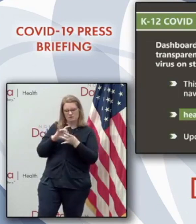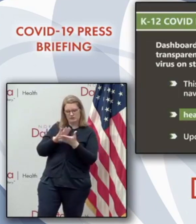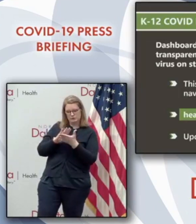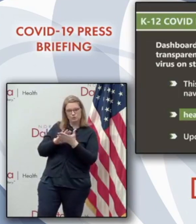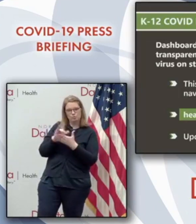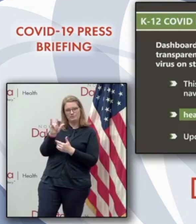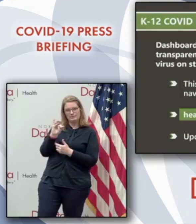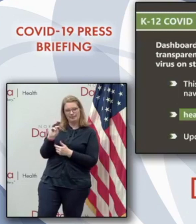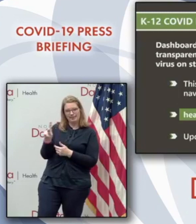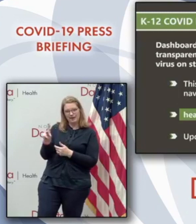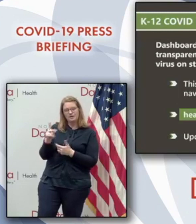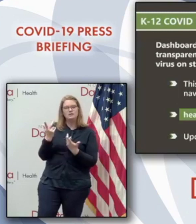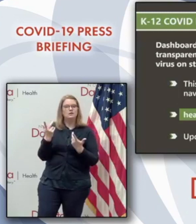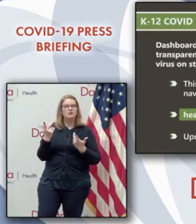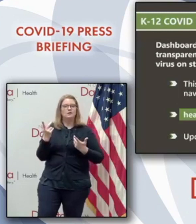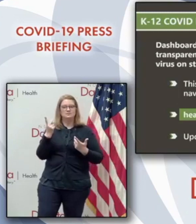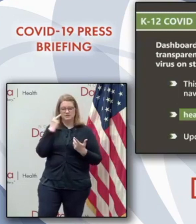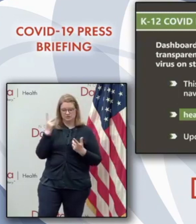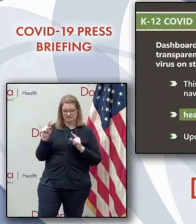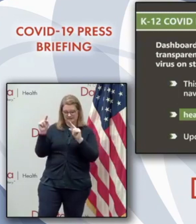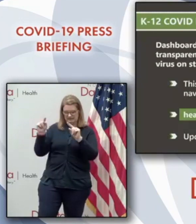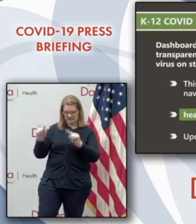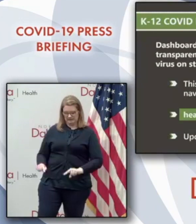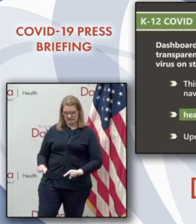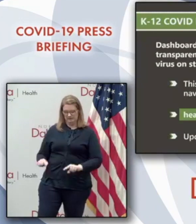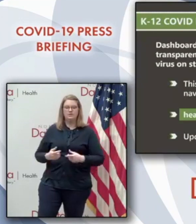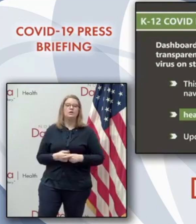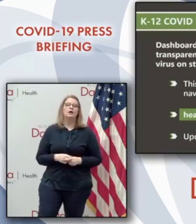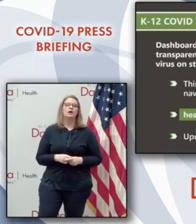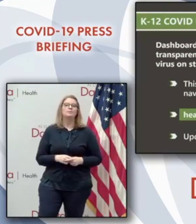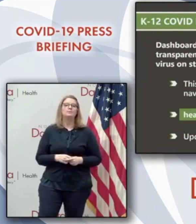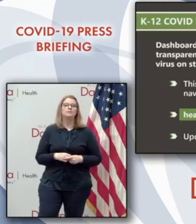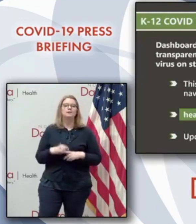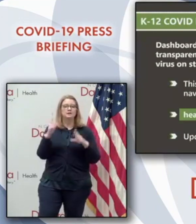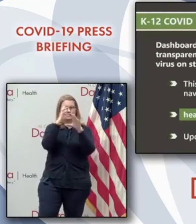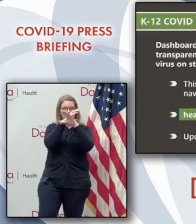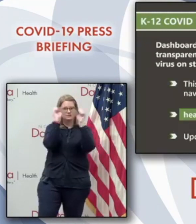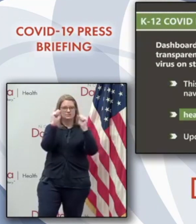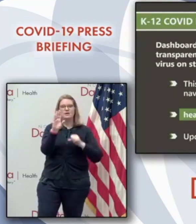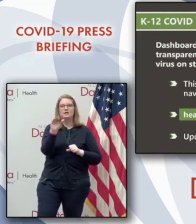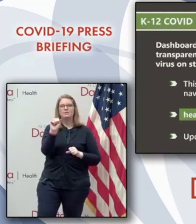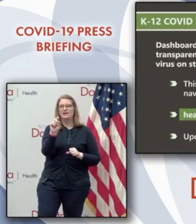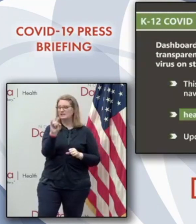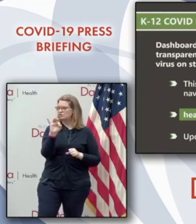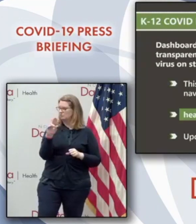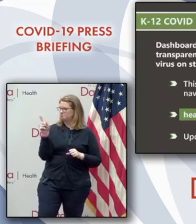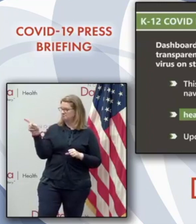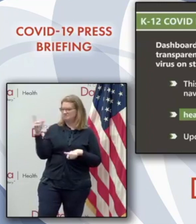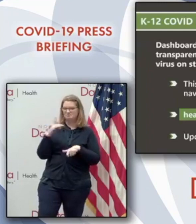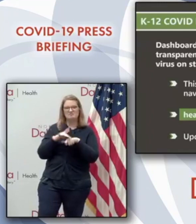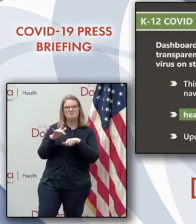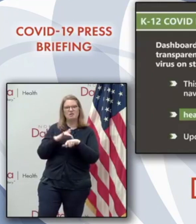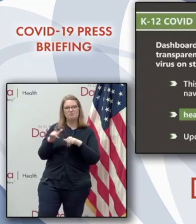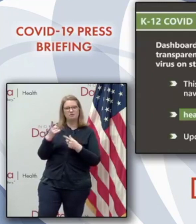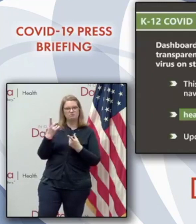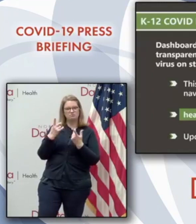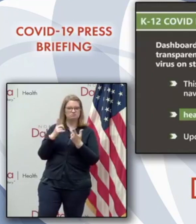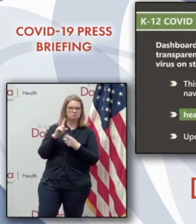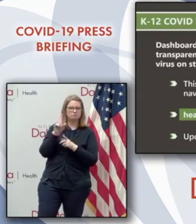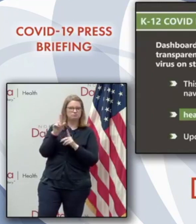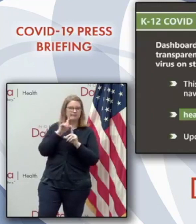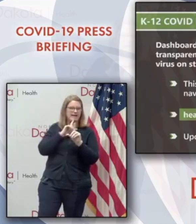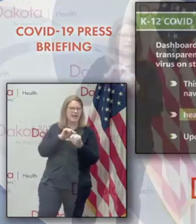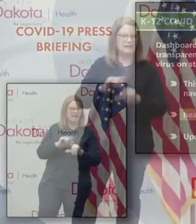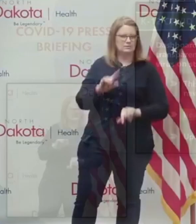And so take a look there. And as I said earlier, the Superintendent Baszler will be here for any questions related to